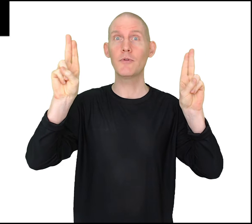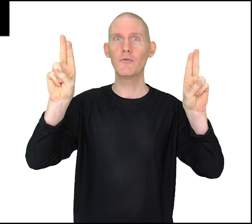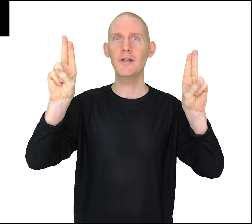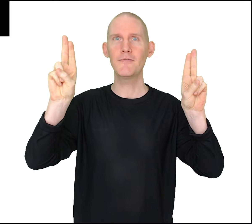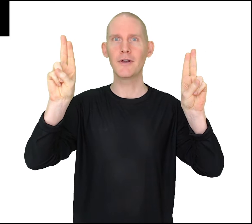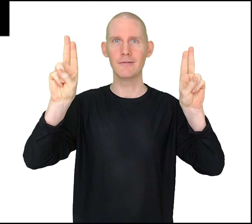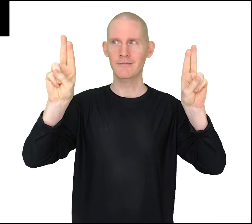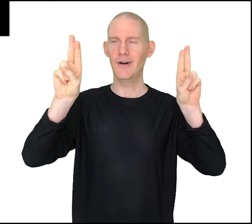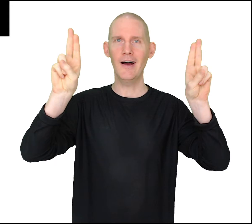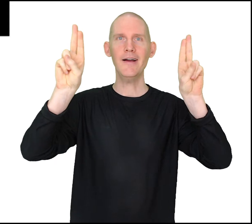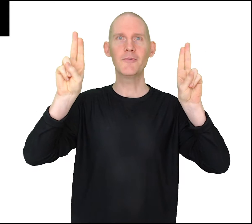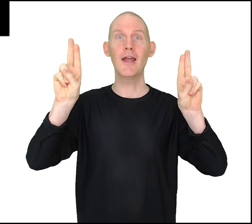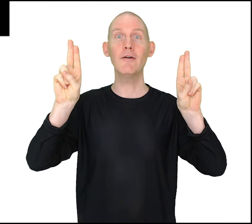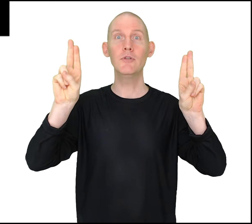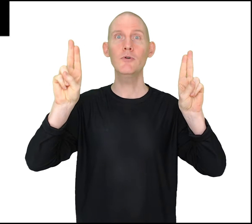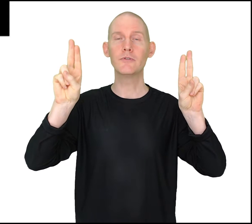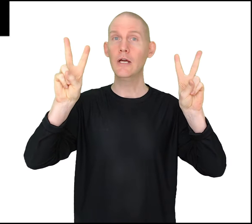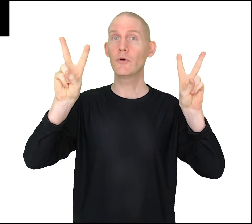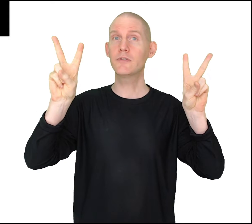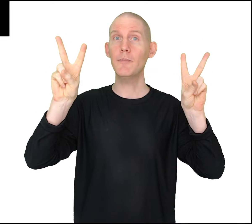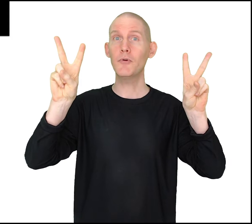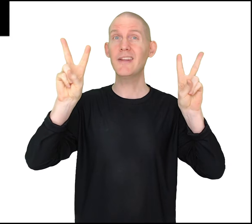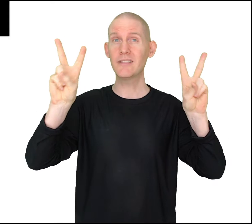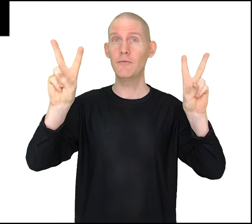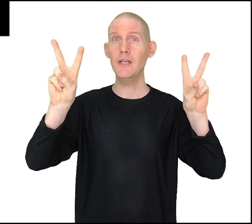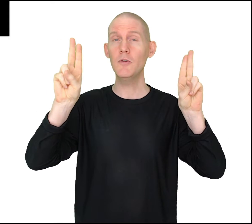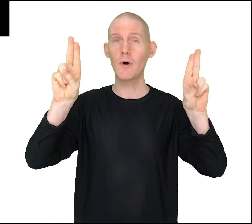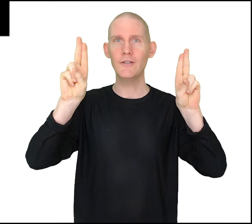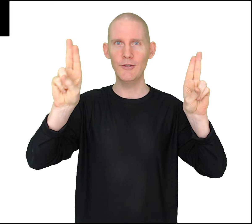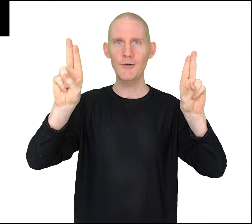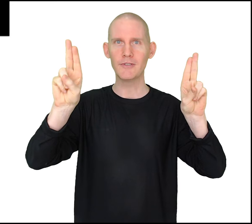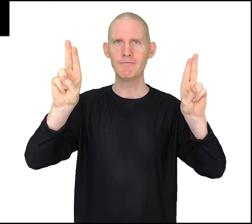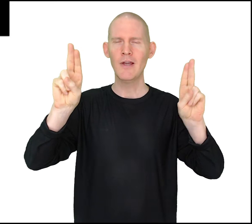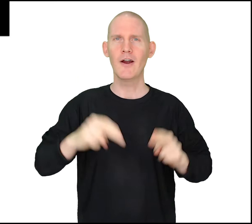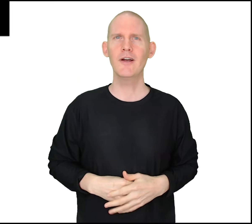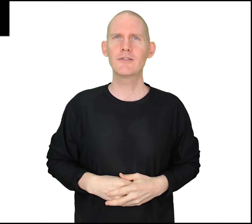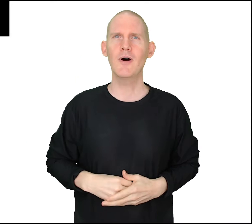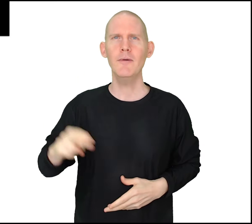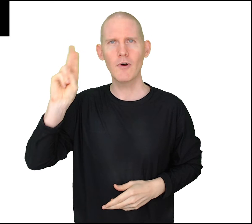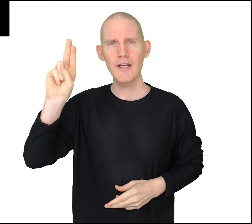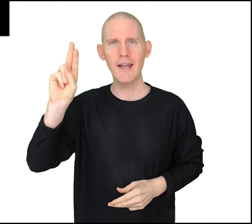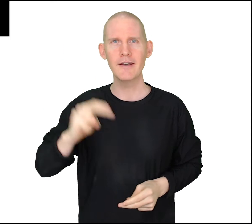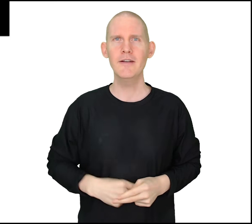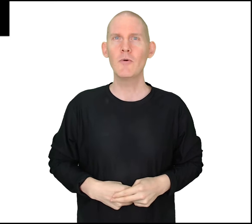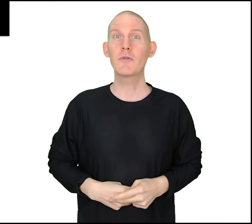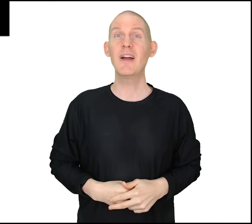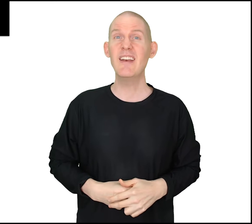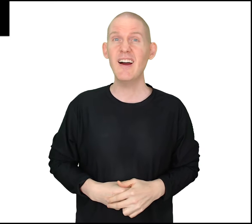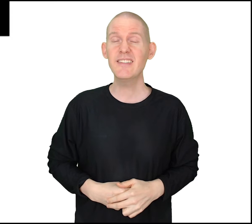ring finger. Aha, we have U's. Don't separate, that's a V, we want U's. All right, so I'm right-handed. With my non-dominant